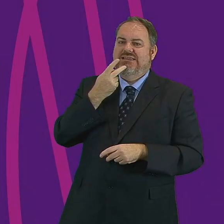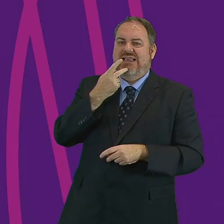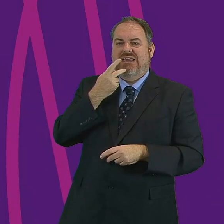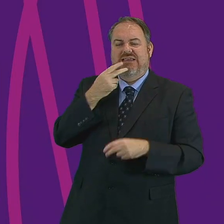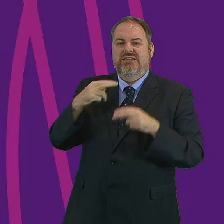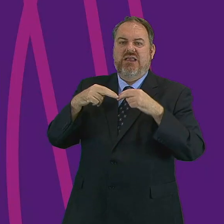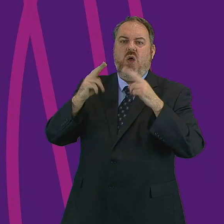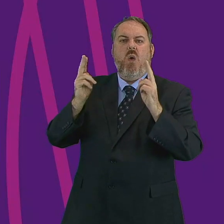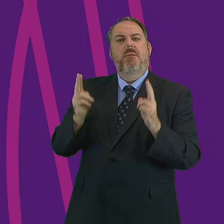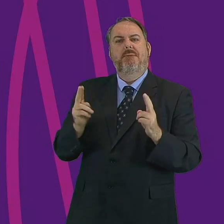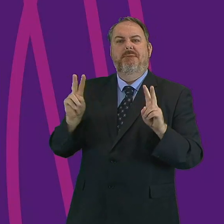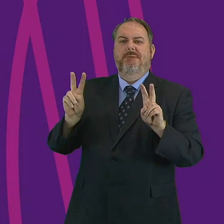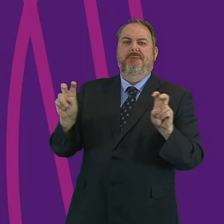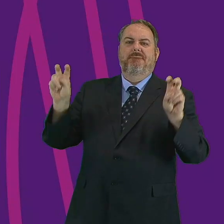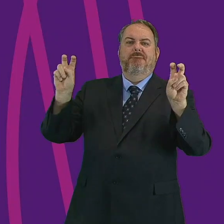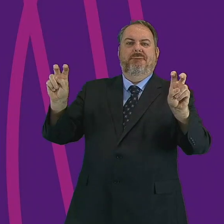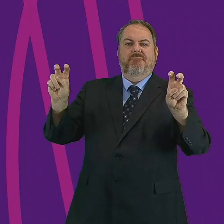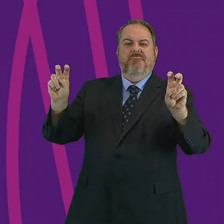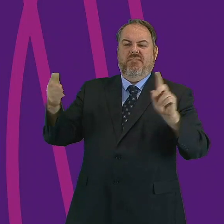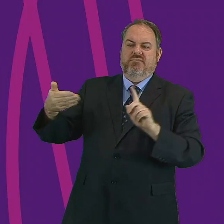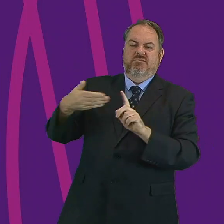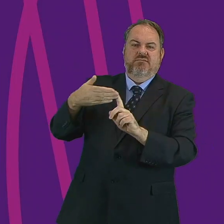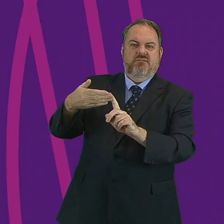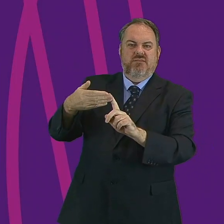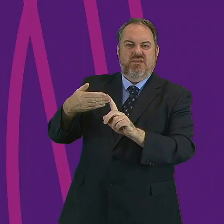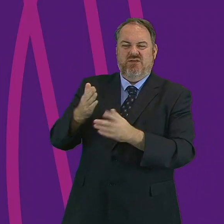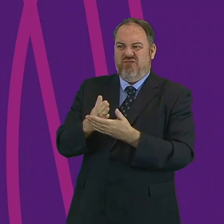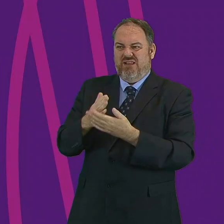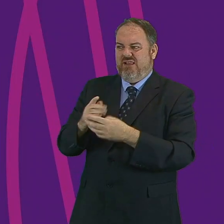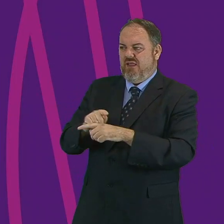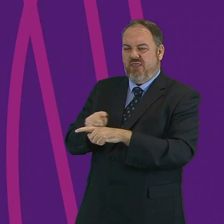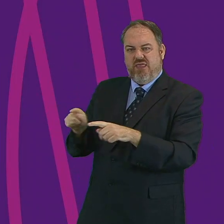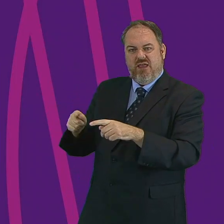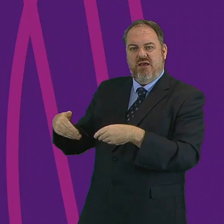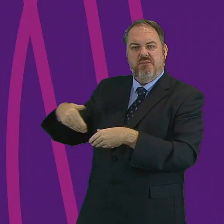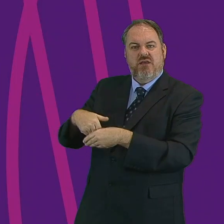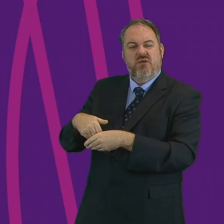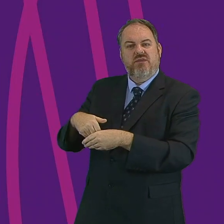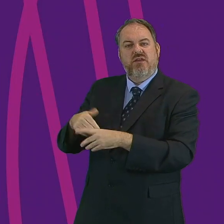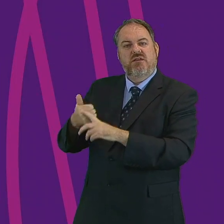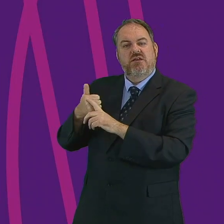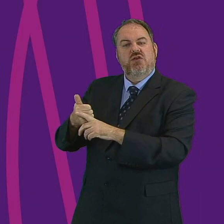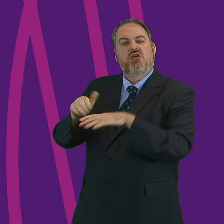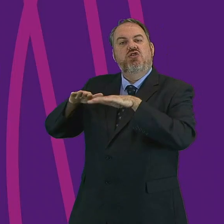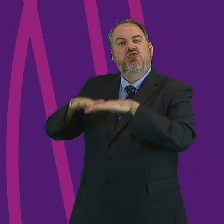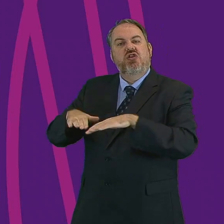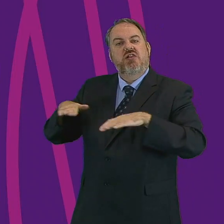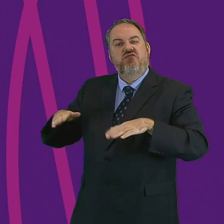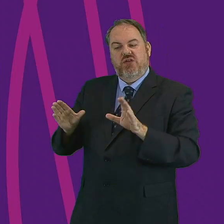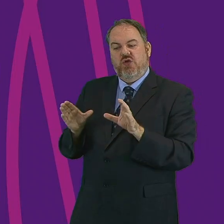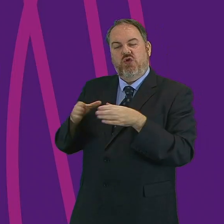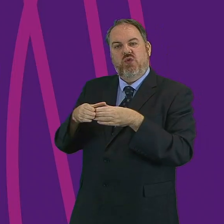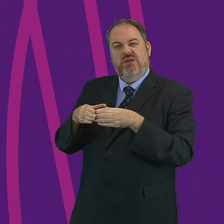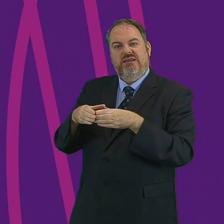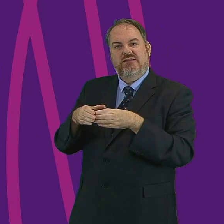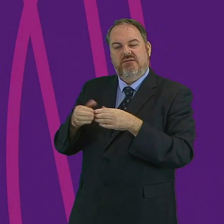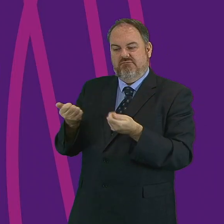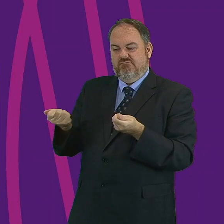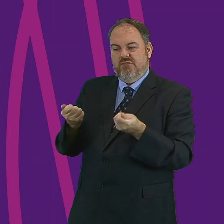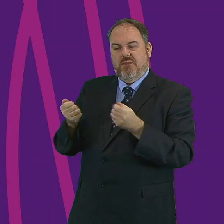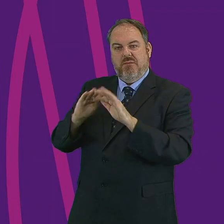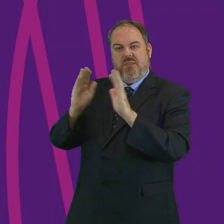Clyde Health Board, and that they are part of the, I quote again, children's unit bubble. This is not safe, and